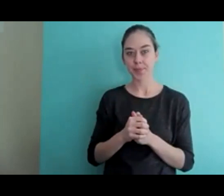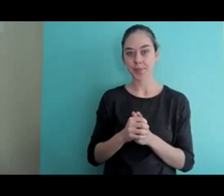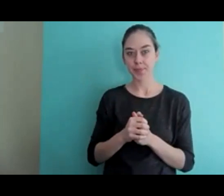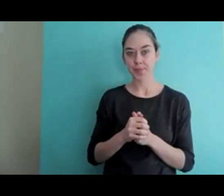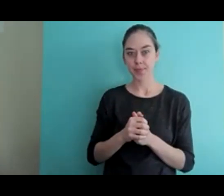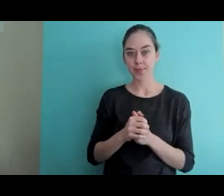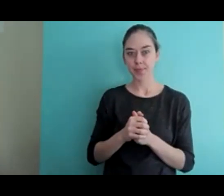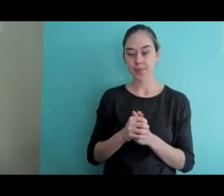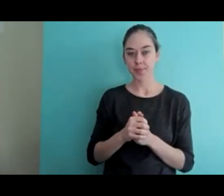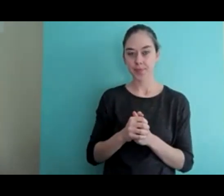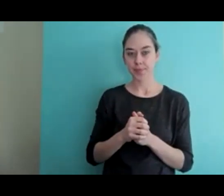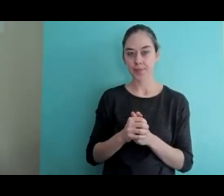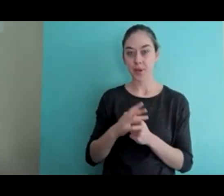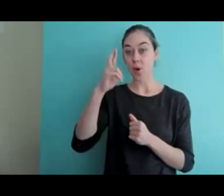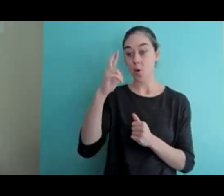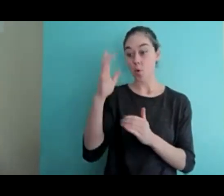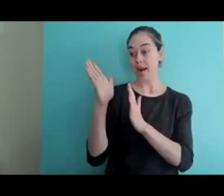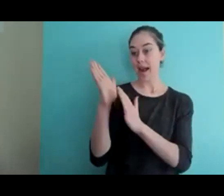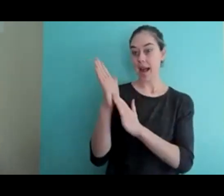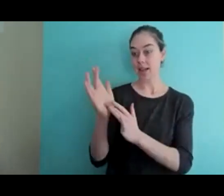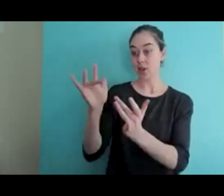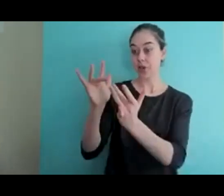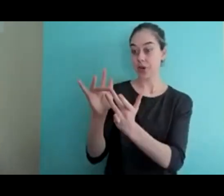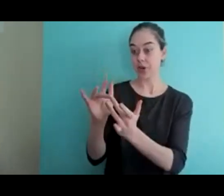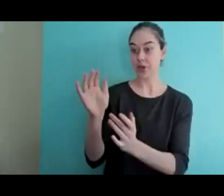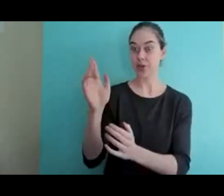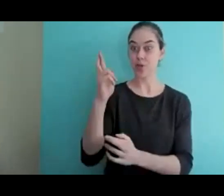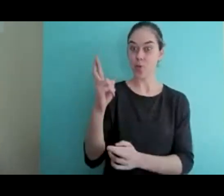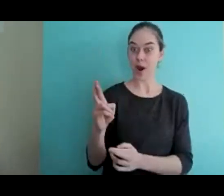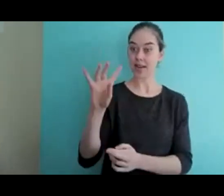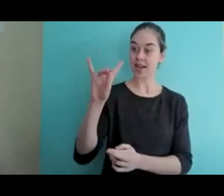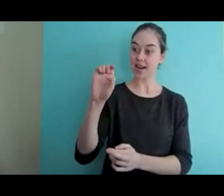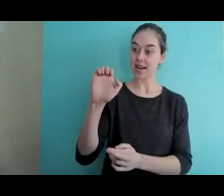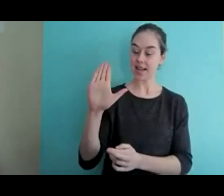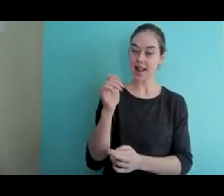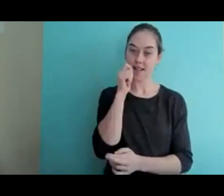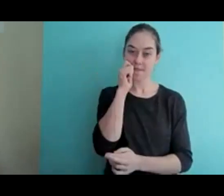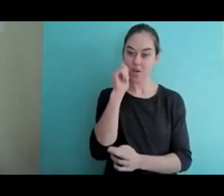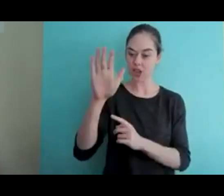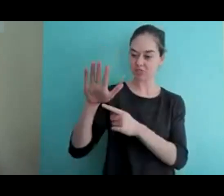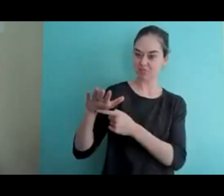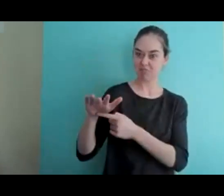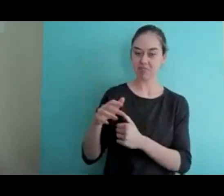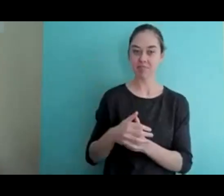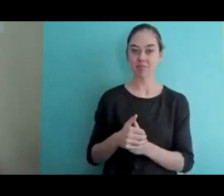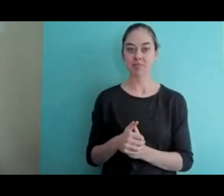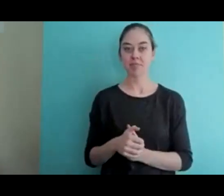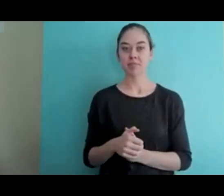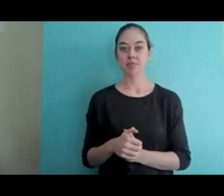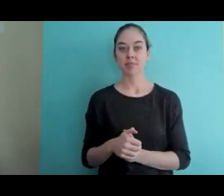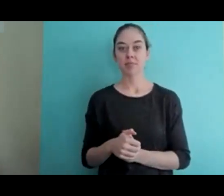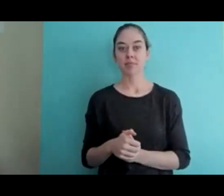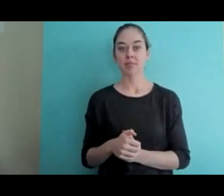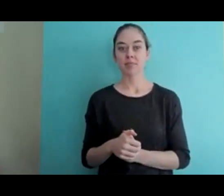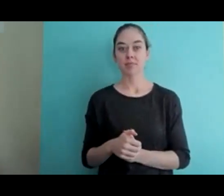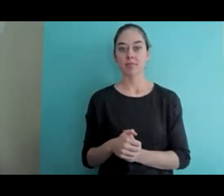right hand to right heel, left hand to left heel. And you come up and back, up and back, up and back, getting a